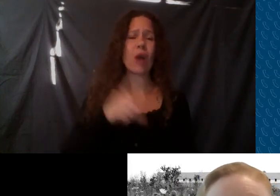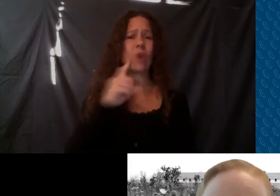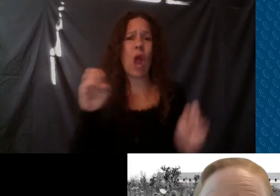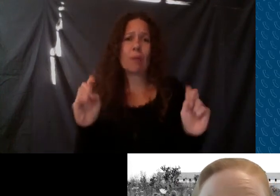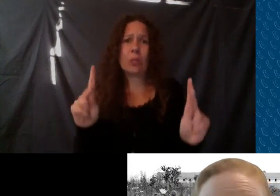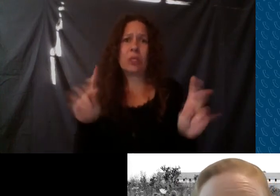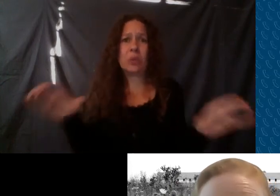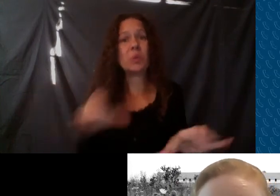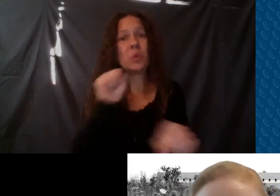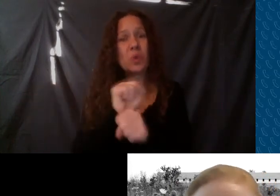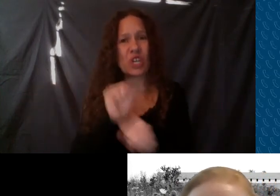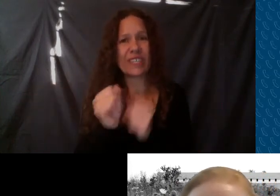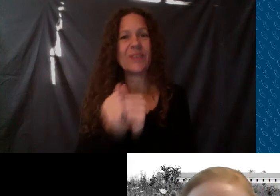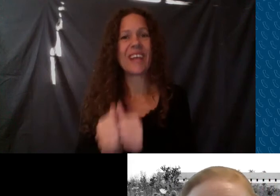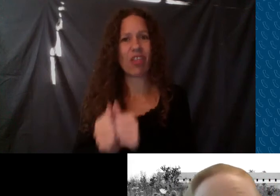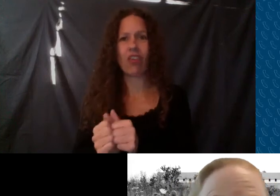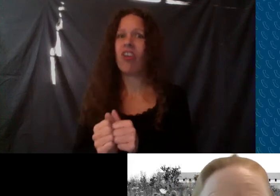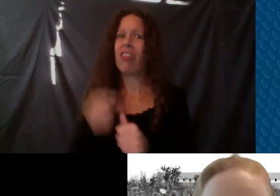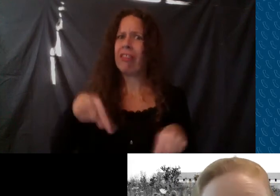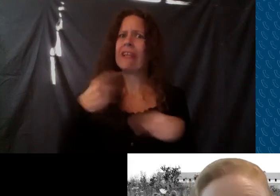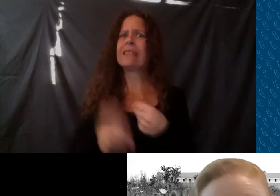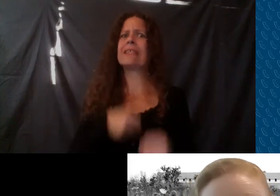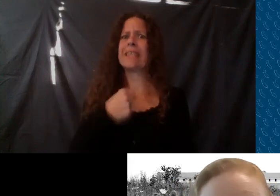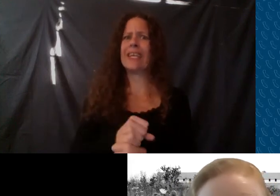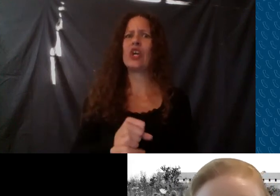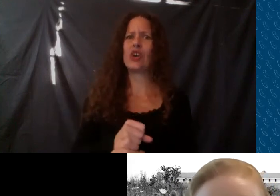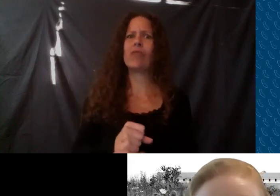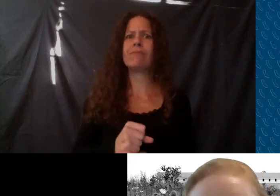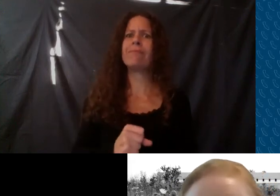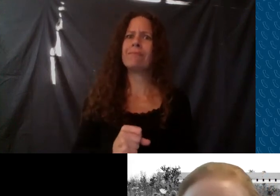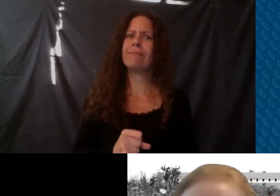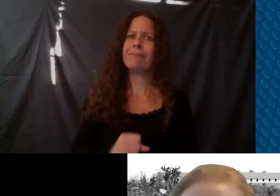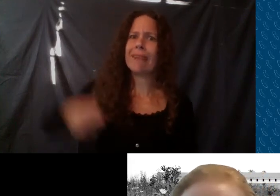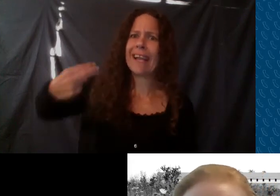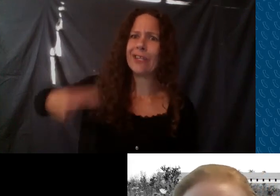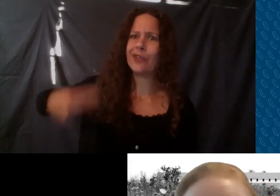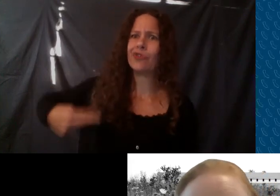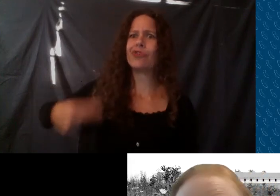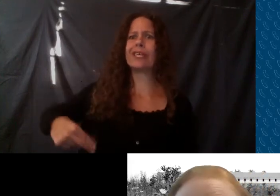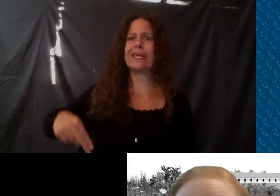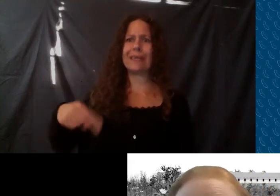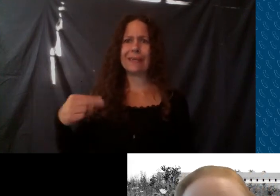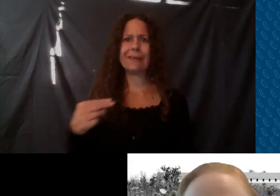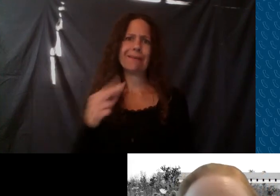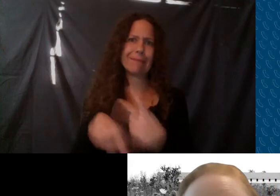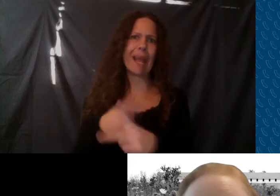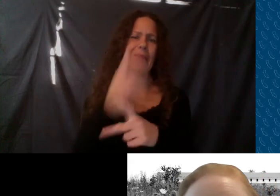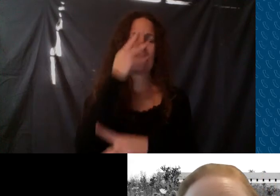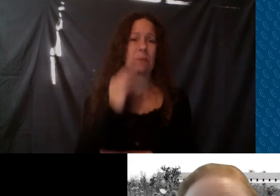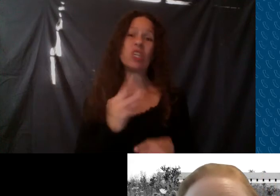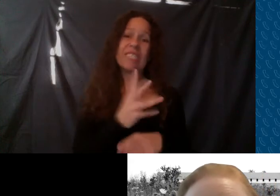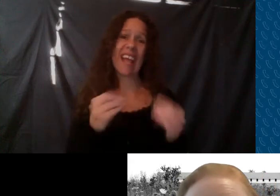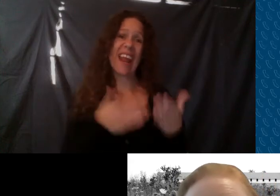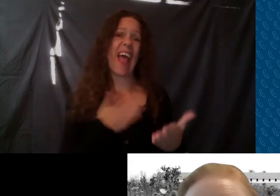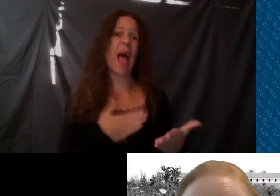together. It was a historic year. It was a historic opportunity for all of us to get to do this work with you, and we're glad we had a chance to make